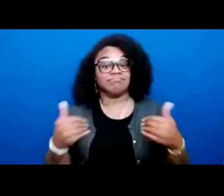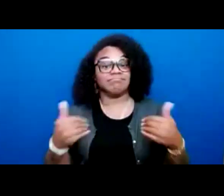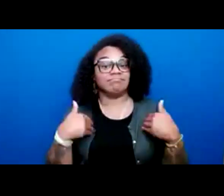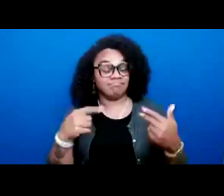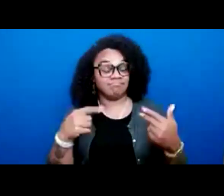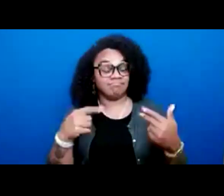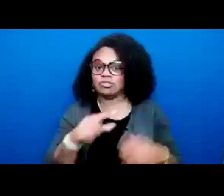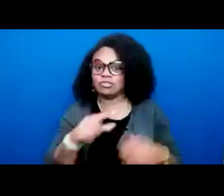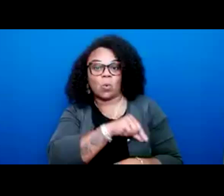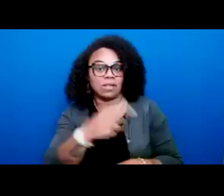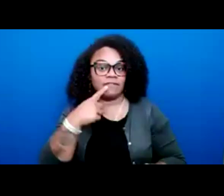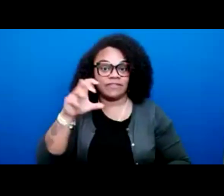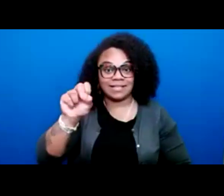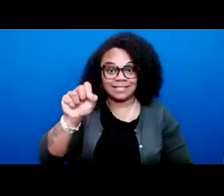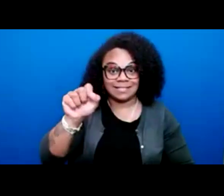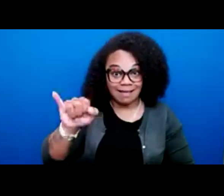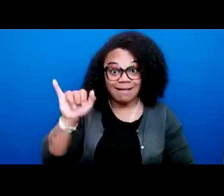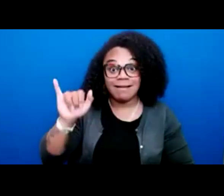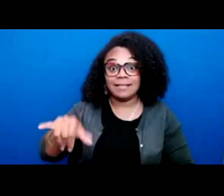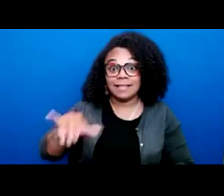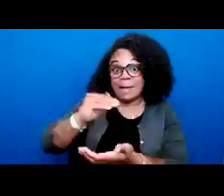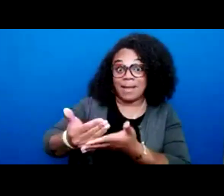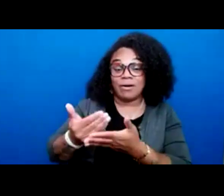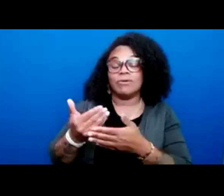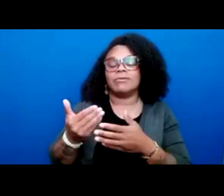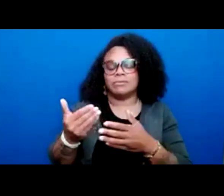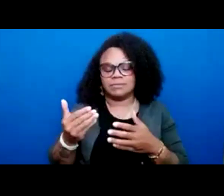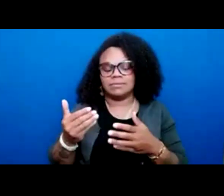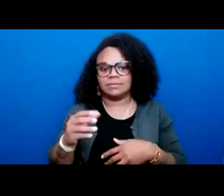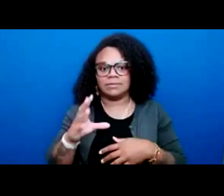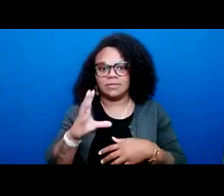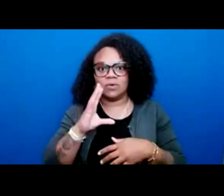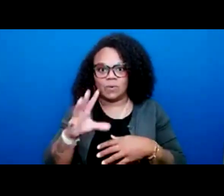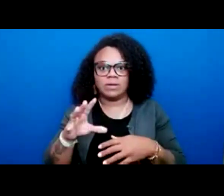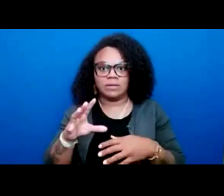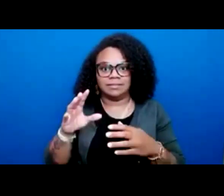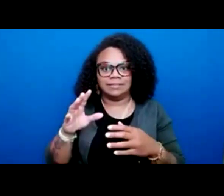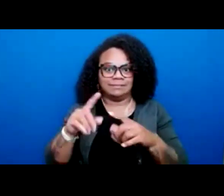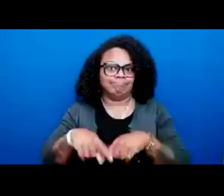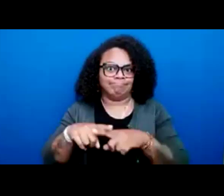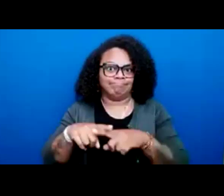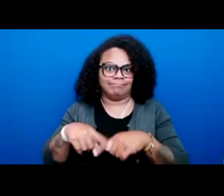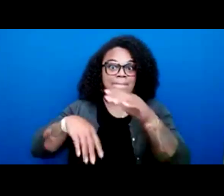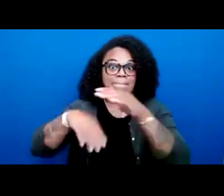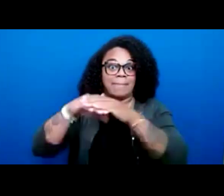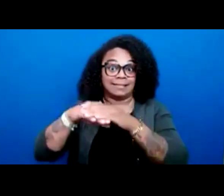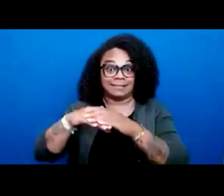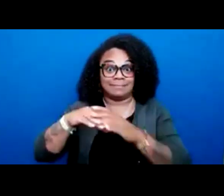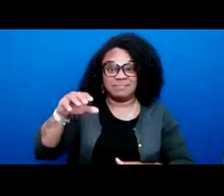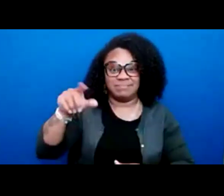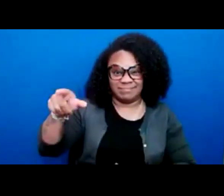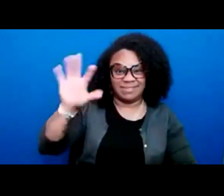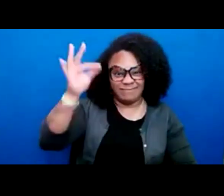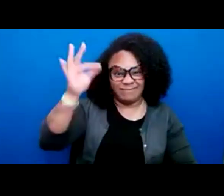SSI benefit amount is the difference between that maximum SSI federal benefit rate of $967